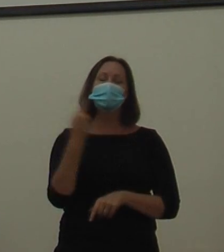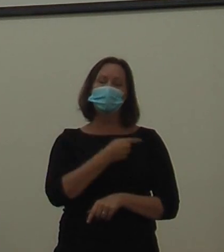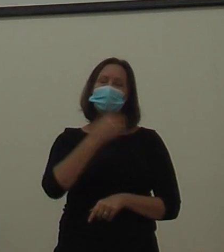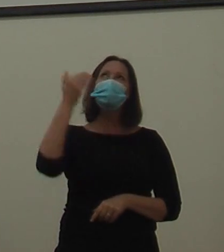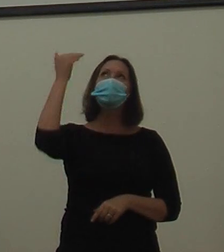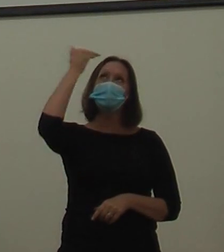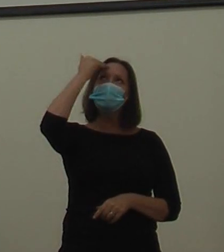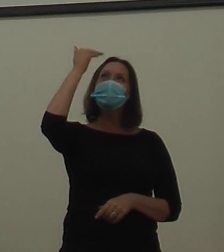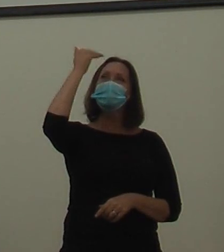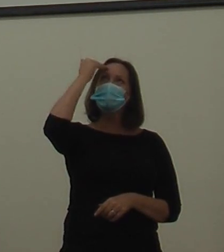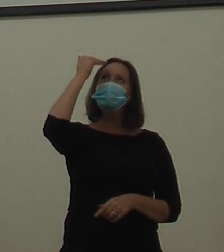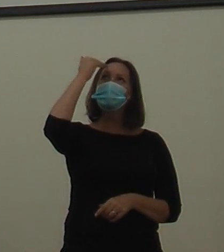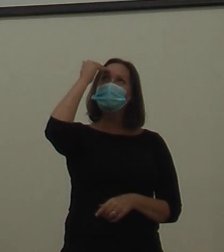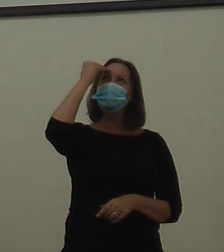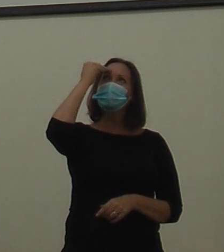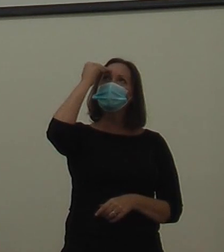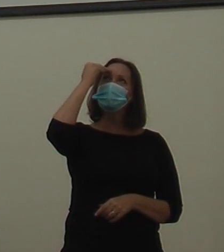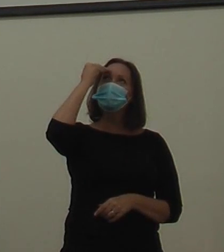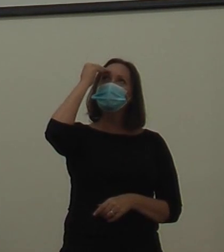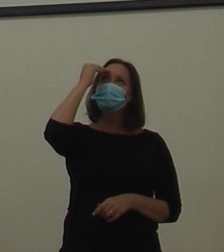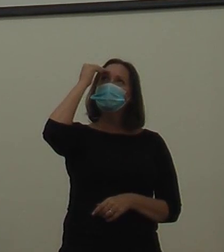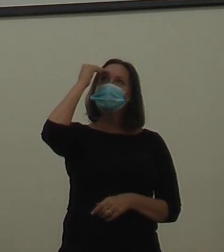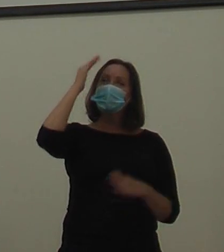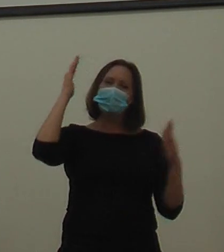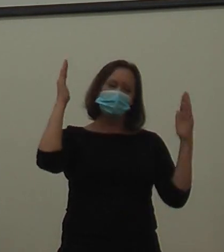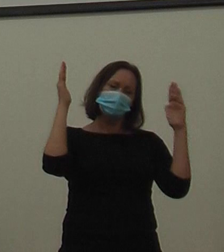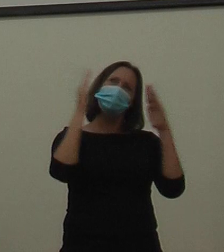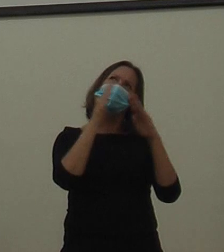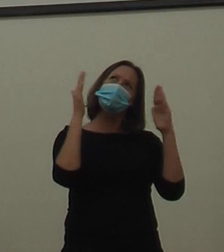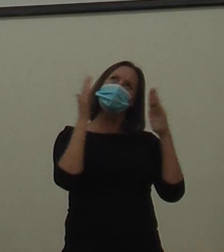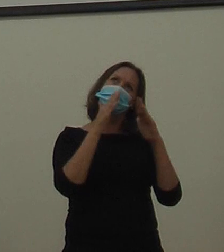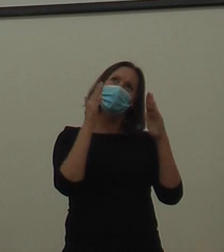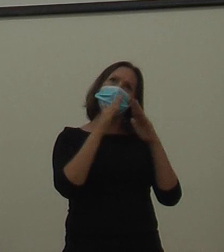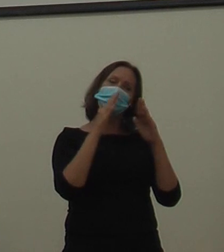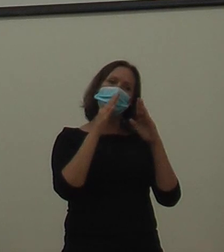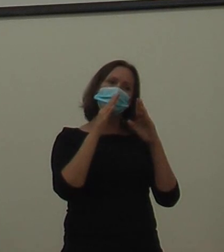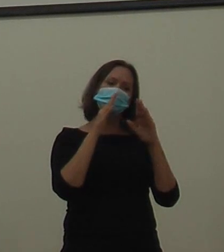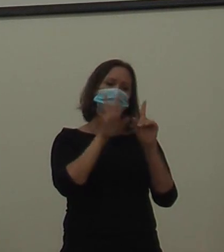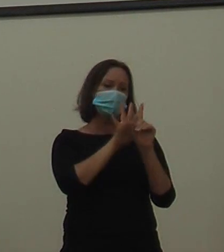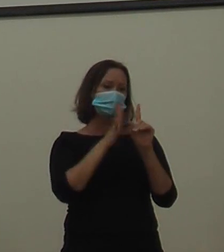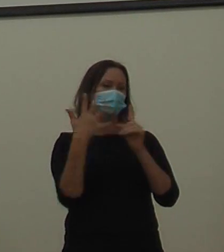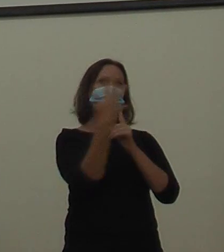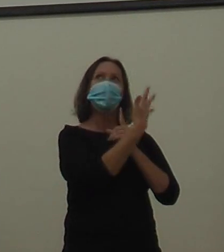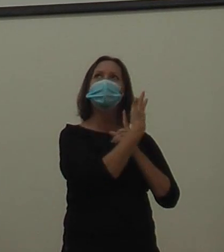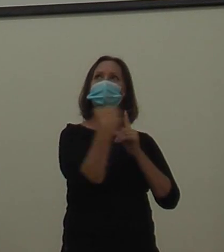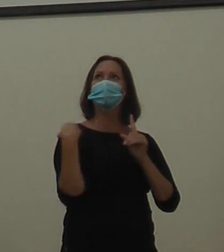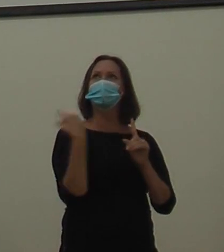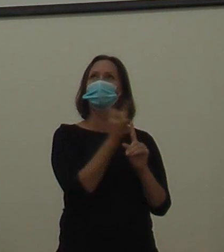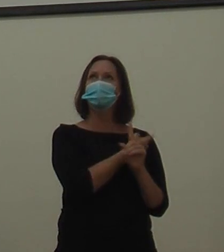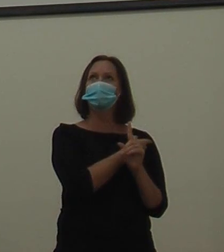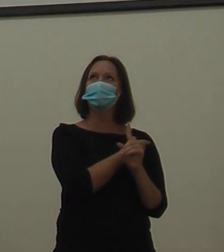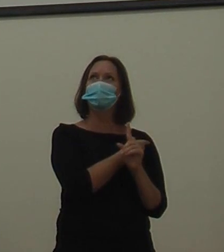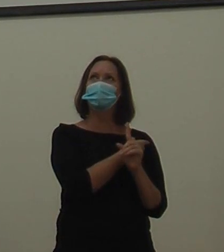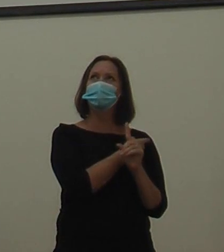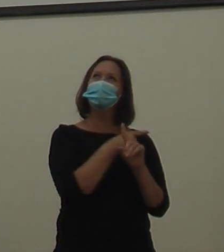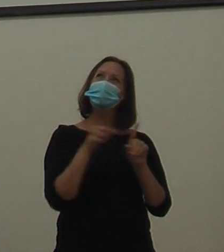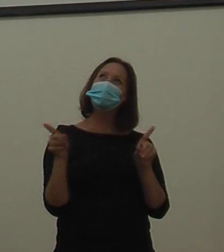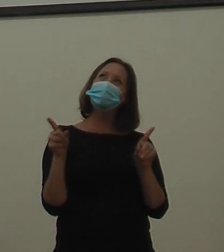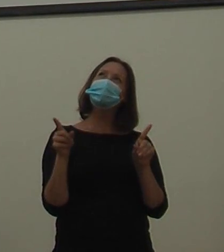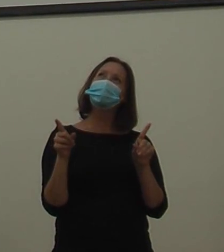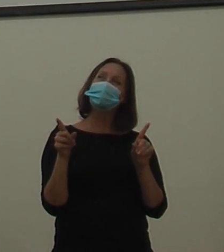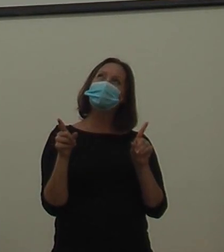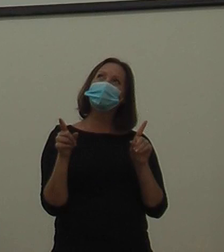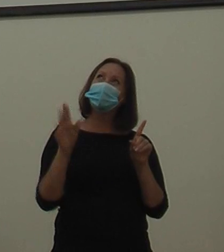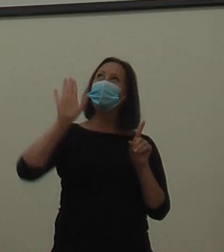conscious of the fact that there's trouble on every side, but that you